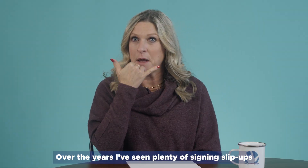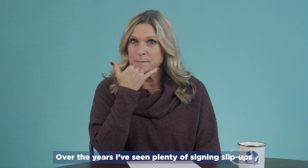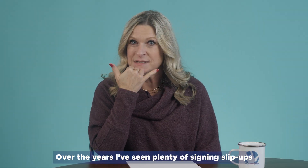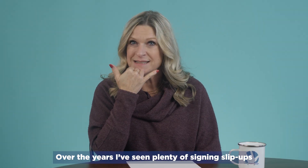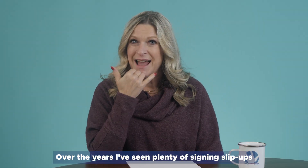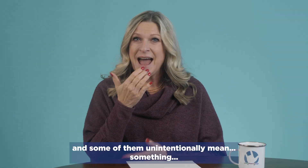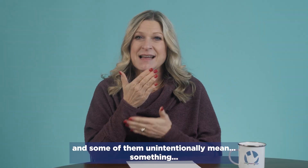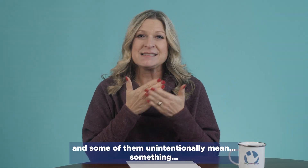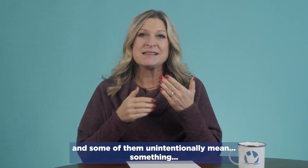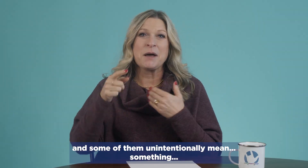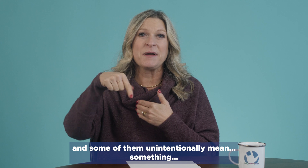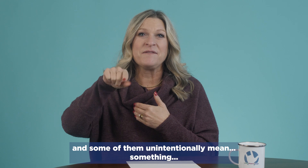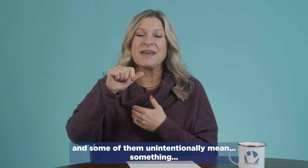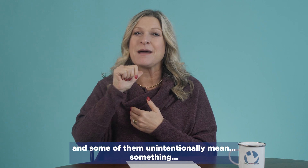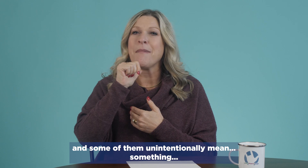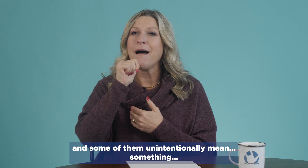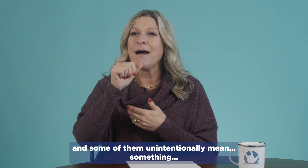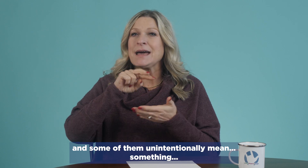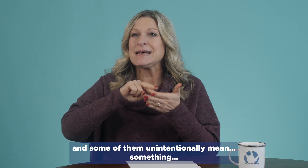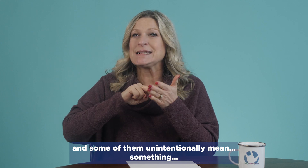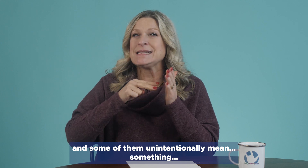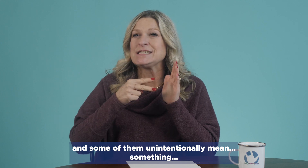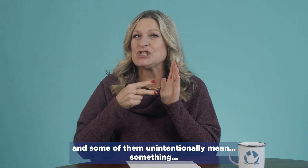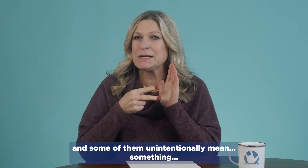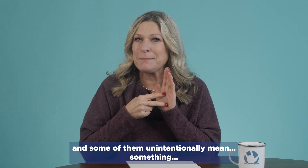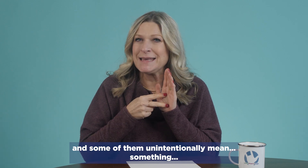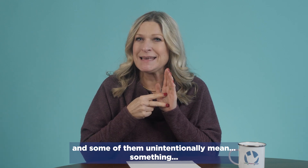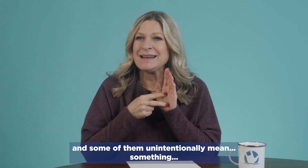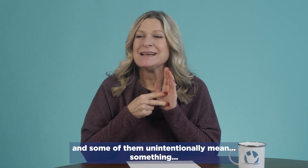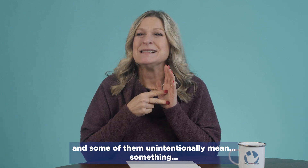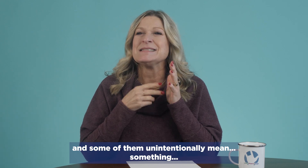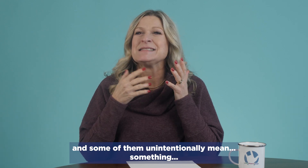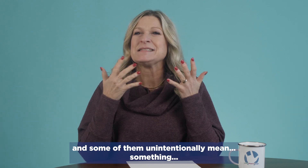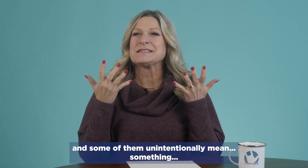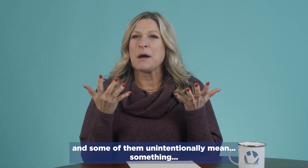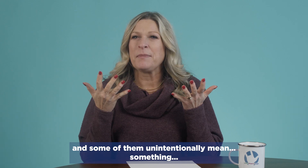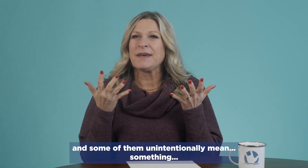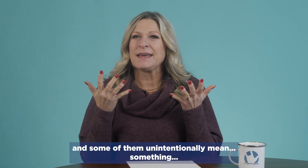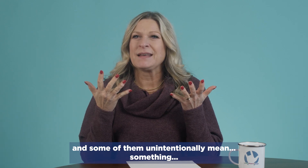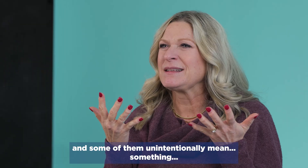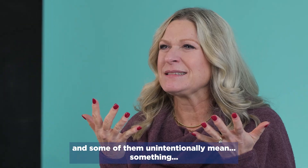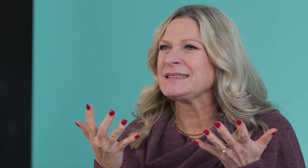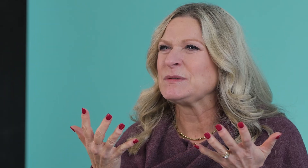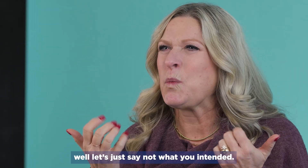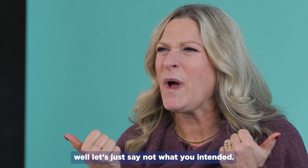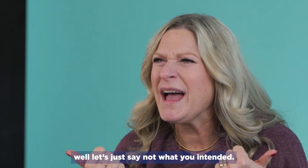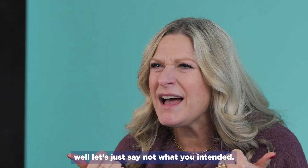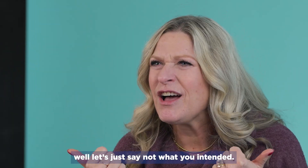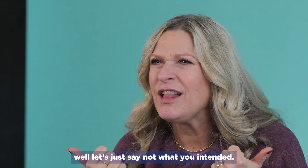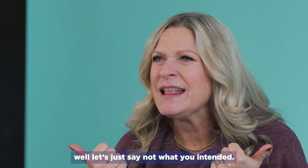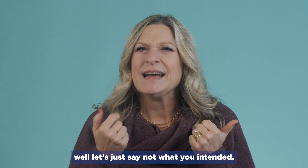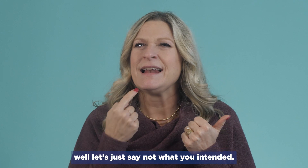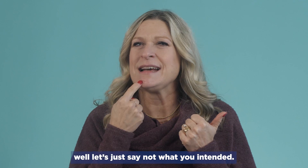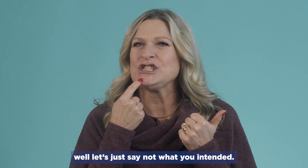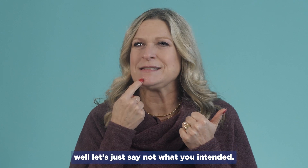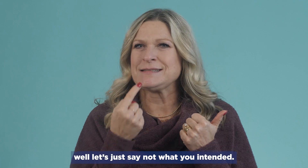slip-ups, and some of them unintentionally mean something. Well, they just